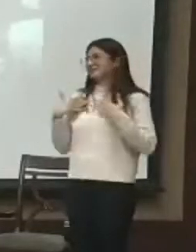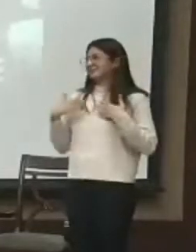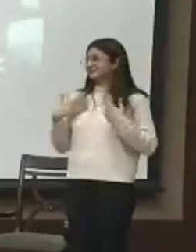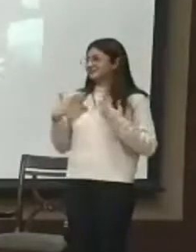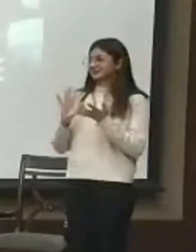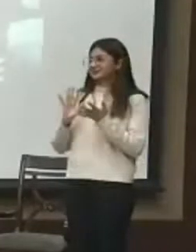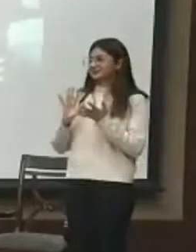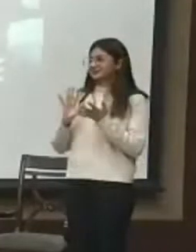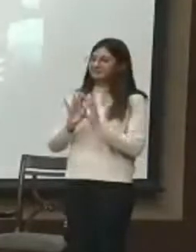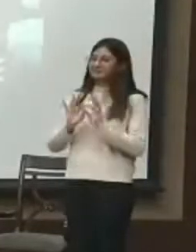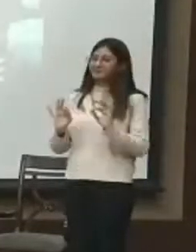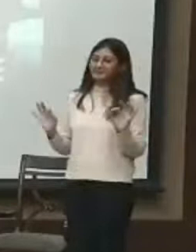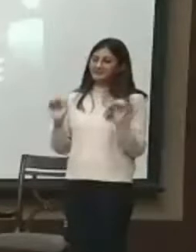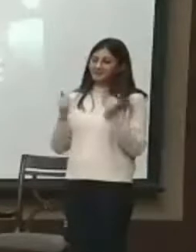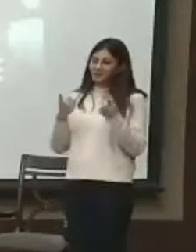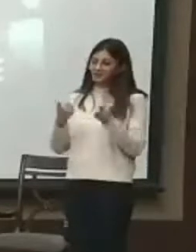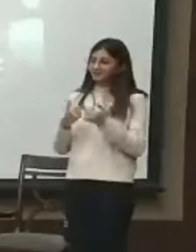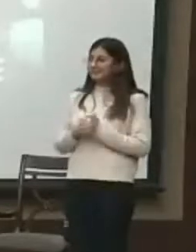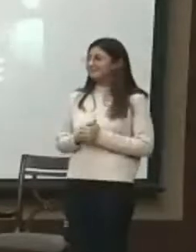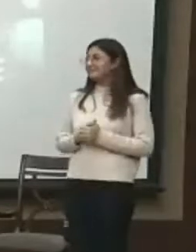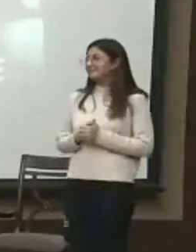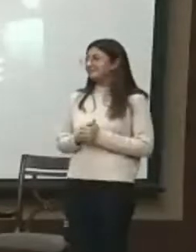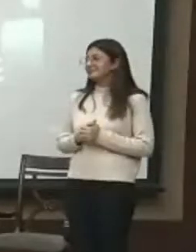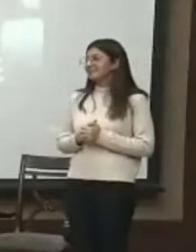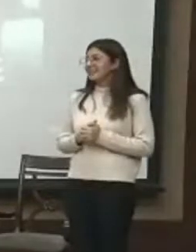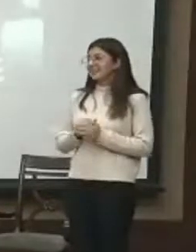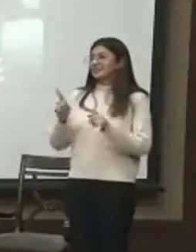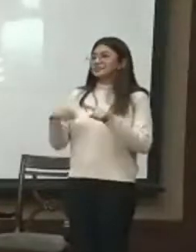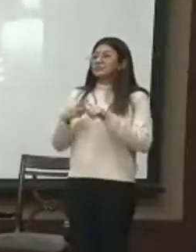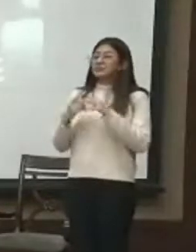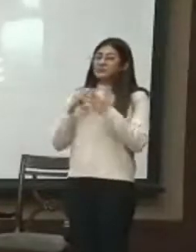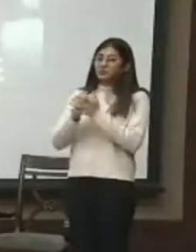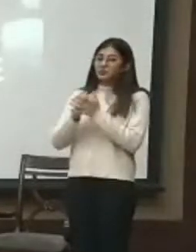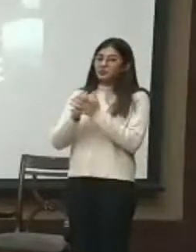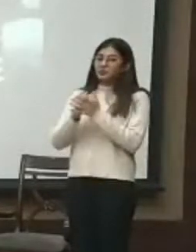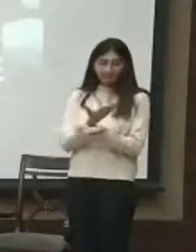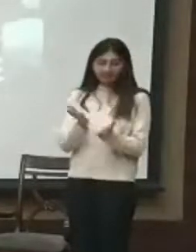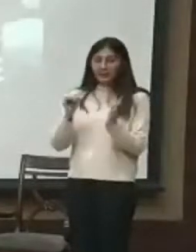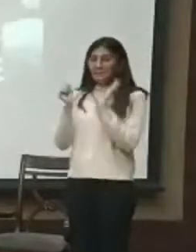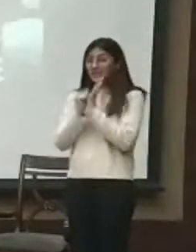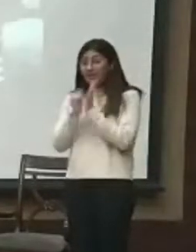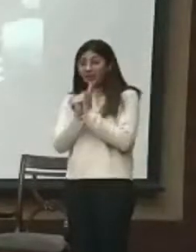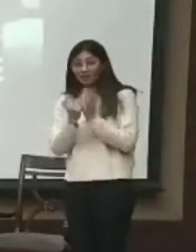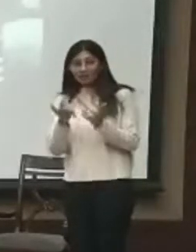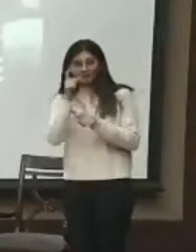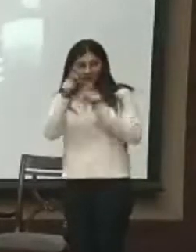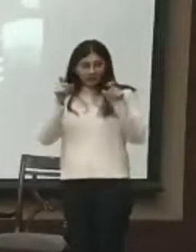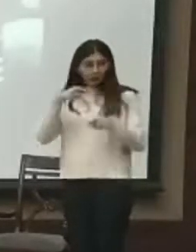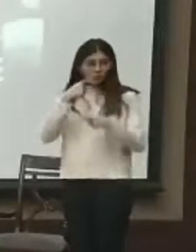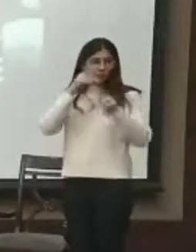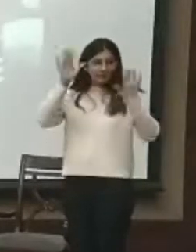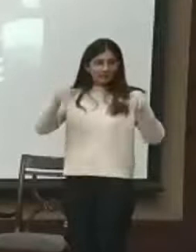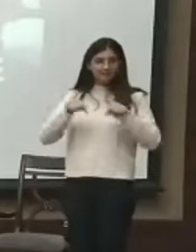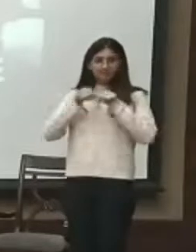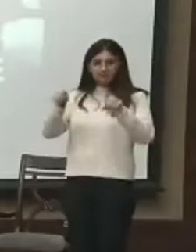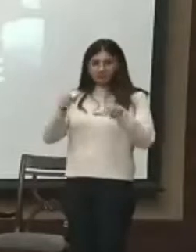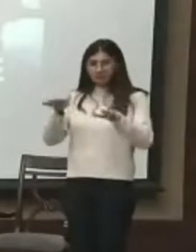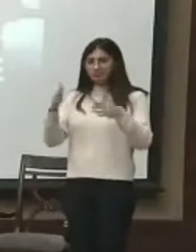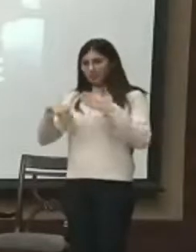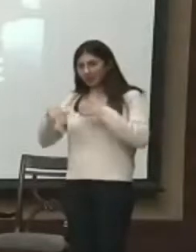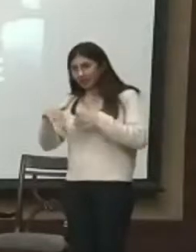not be possible. My friends, our friends from media, those who are present, those who will work with us,